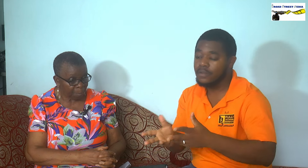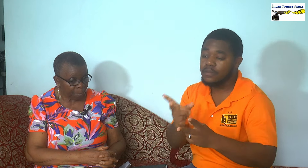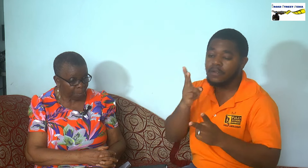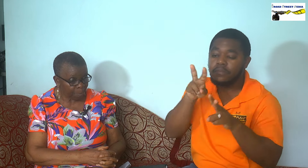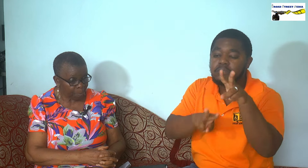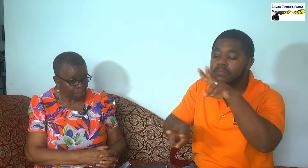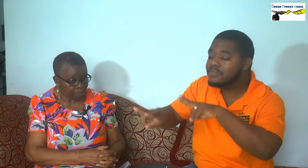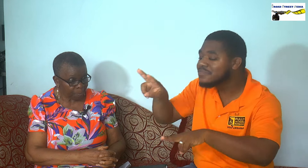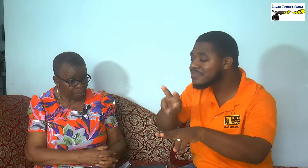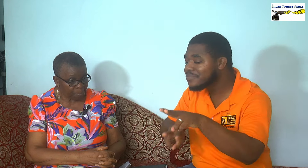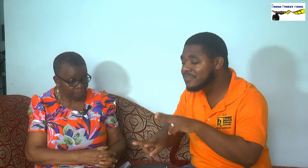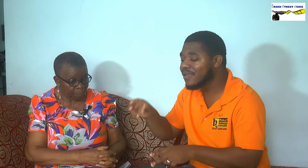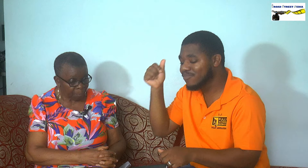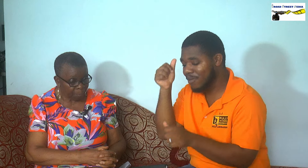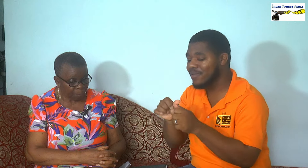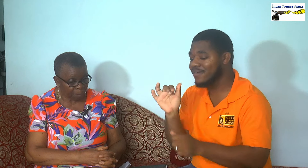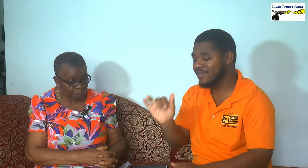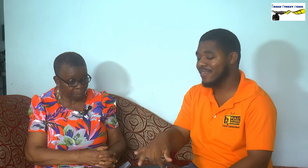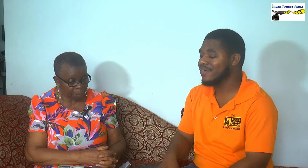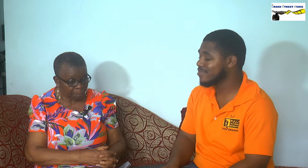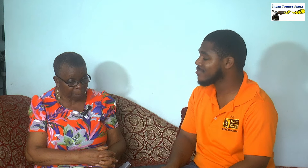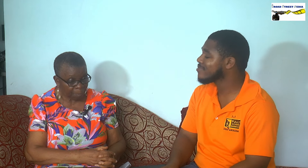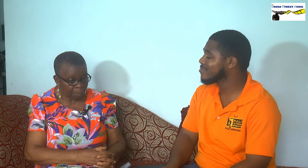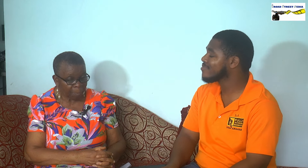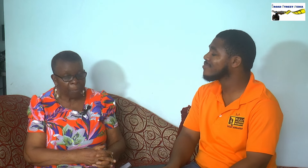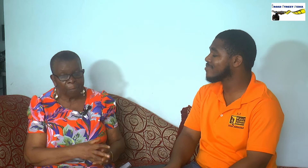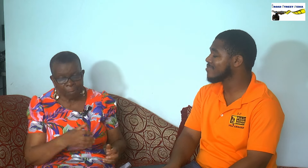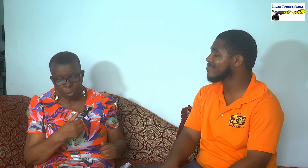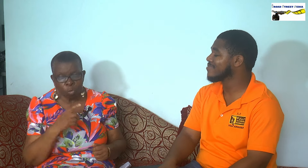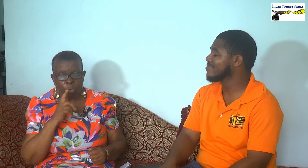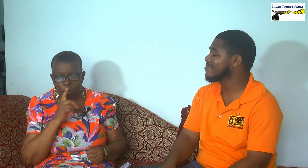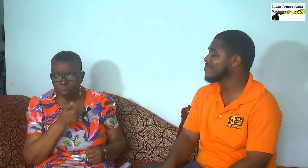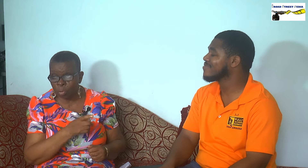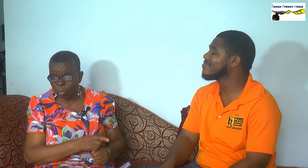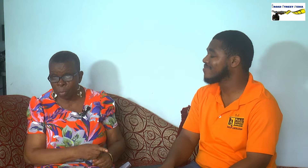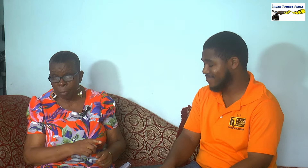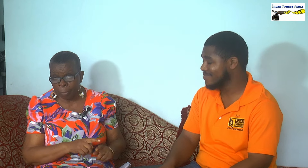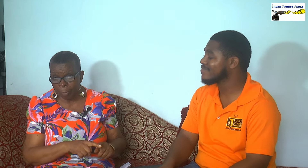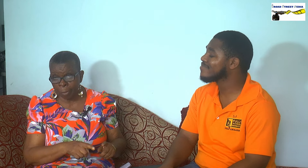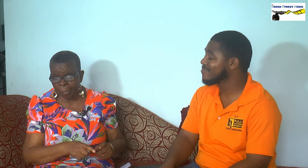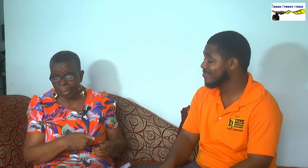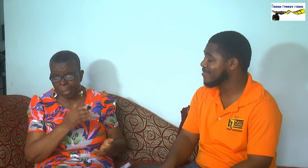They gave things to them. I remember that. True, true. But that has